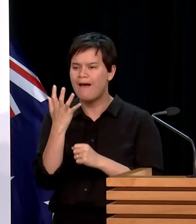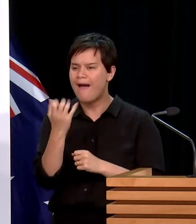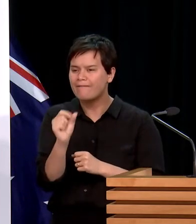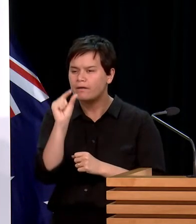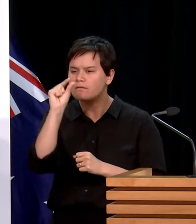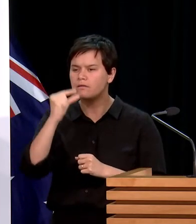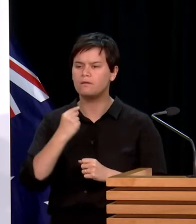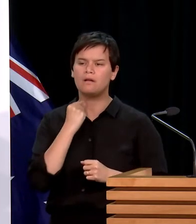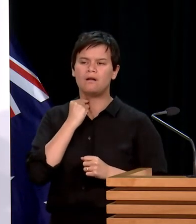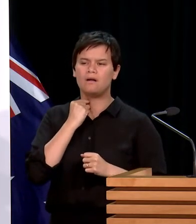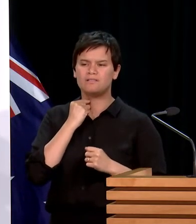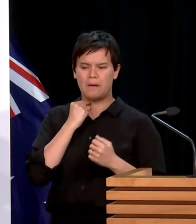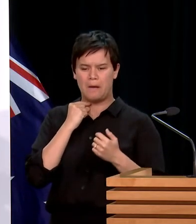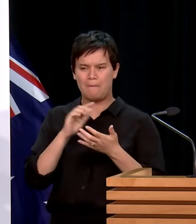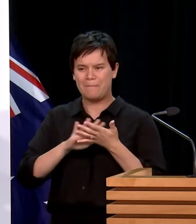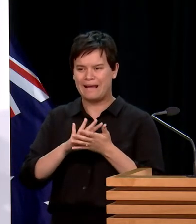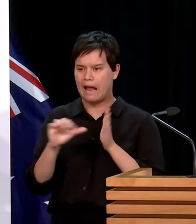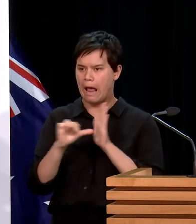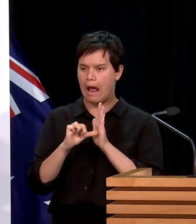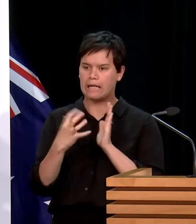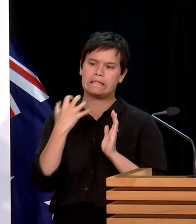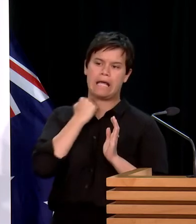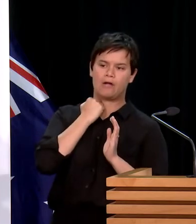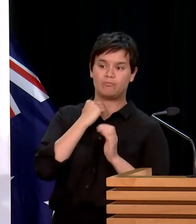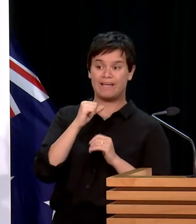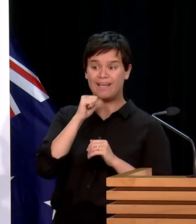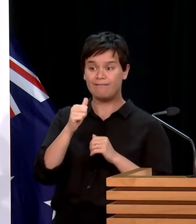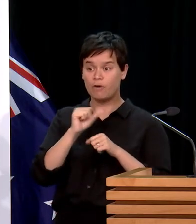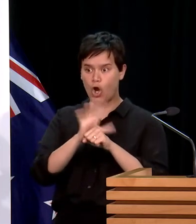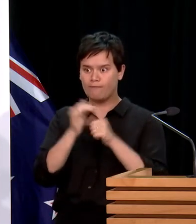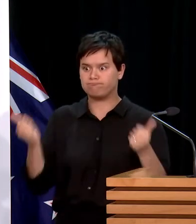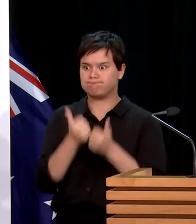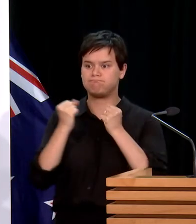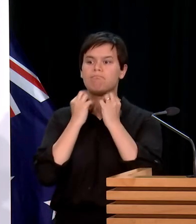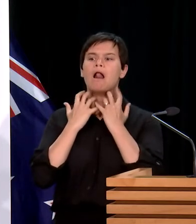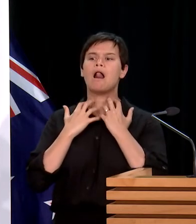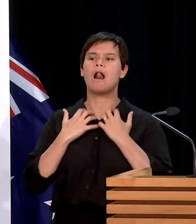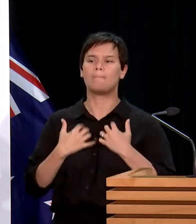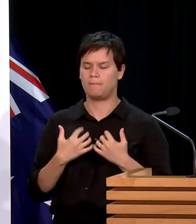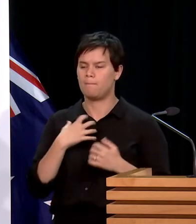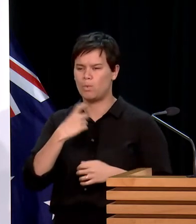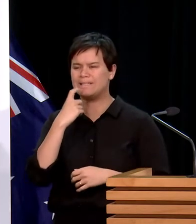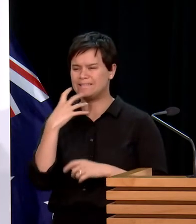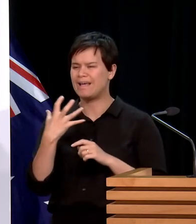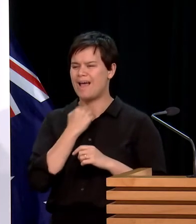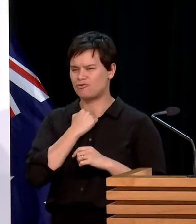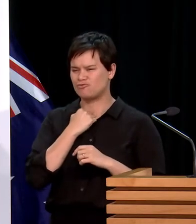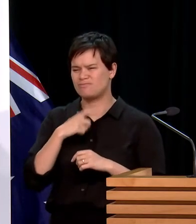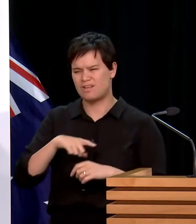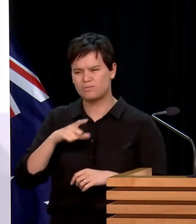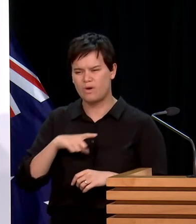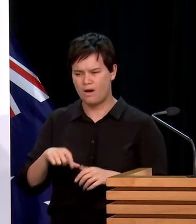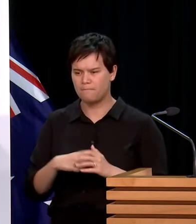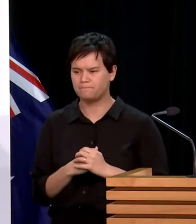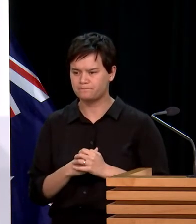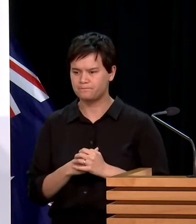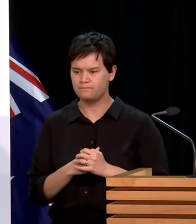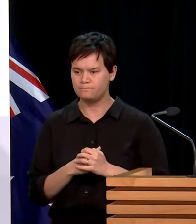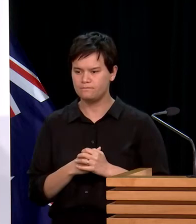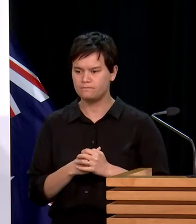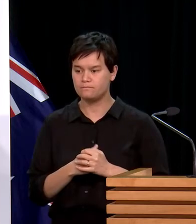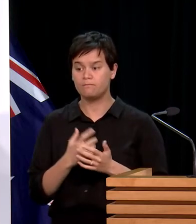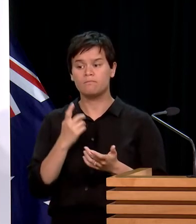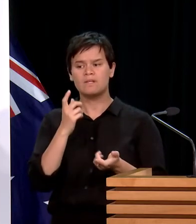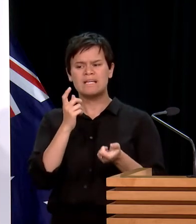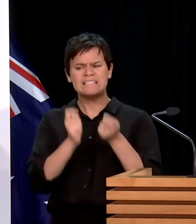in isolation being tested? Do they have to go to a testing centre, or is there a mobile testing centre sent to them? It depends